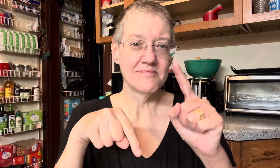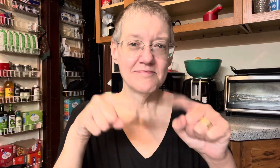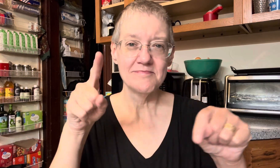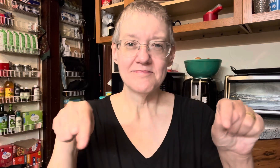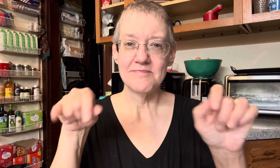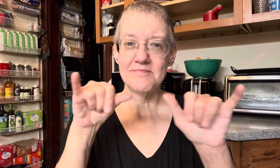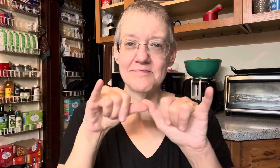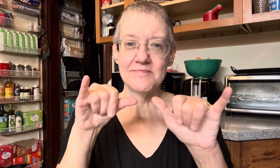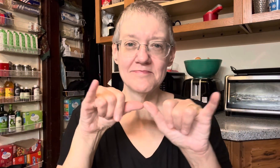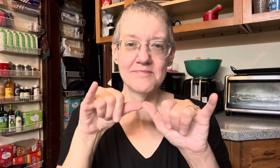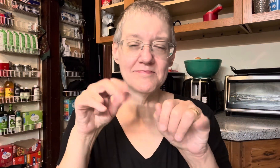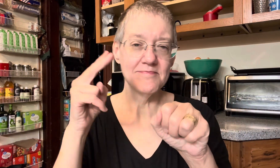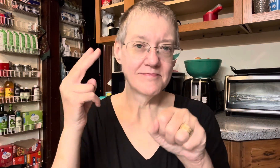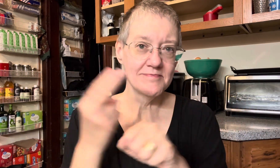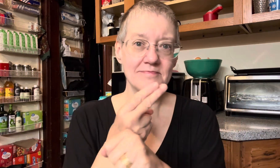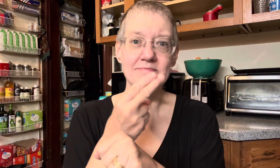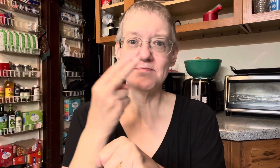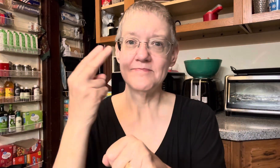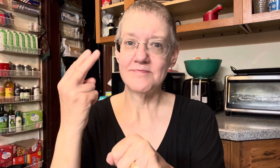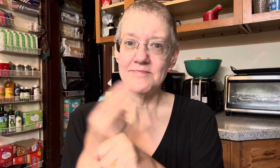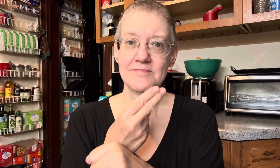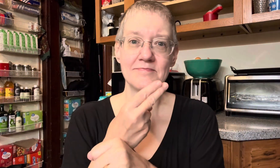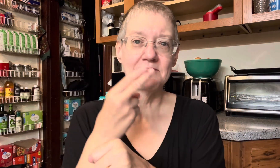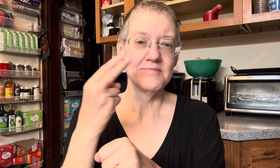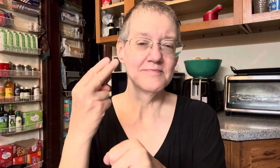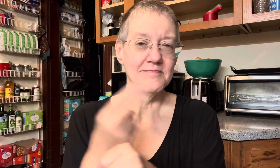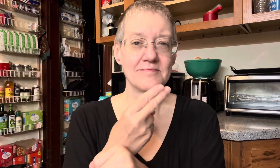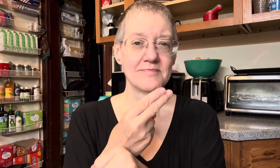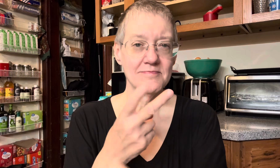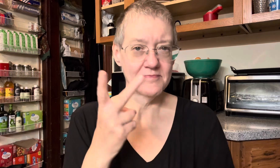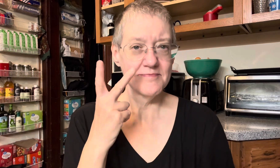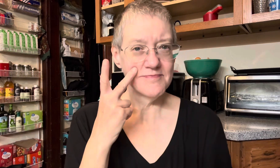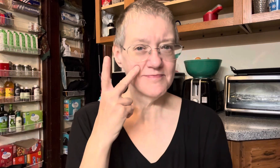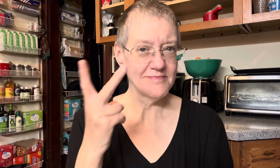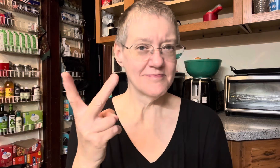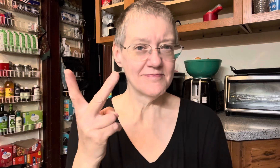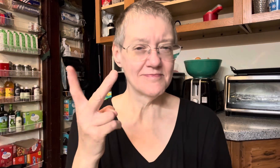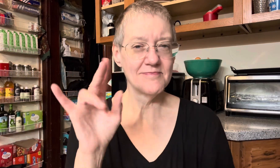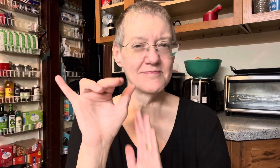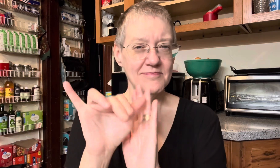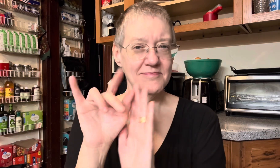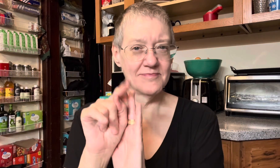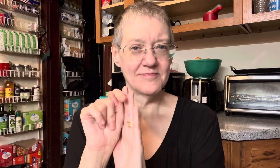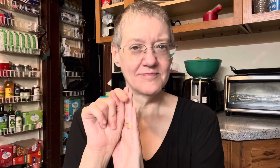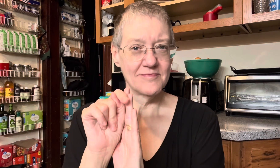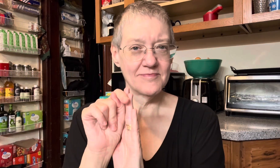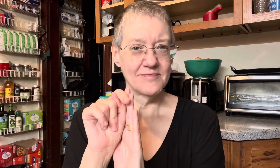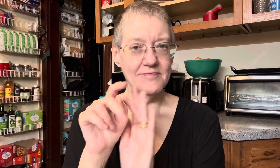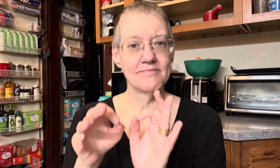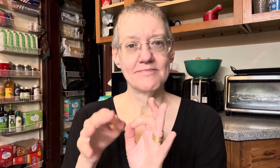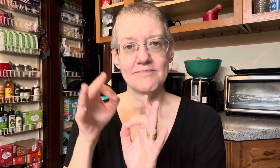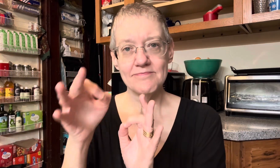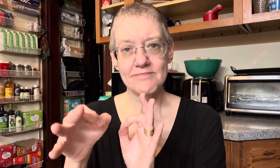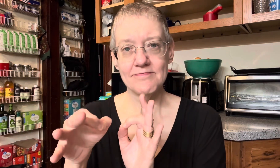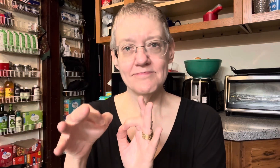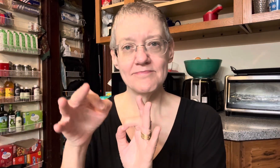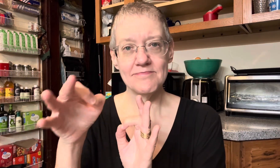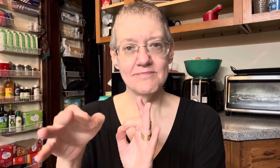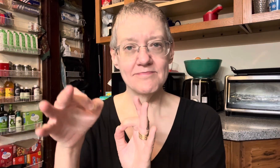I have a variety of sizes and I use them all the time. I saw them on a YouTube channel and I put off